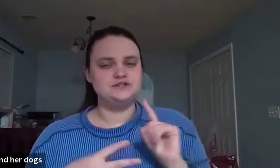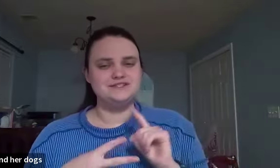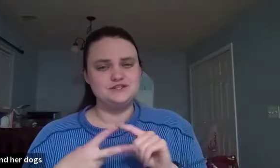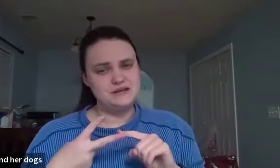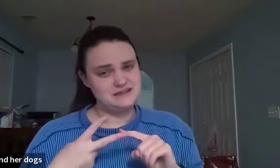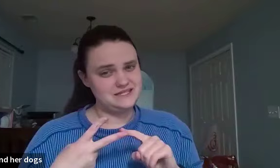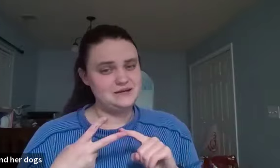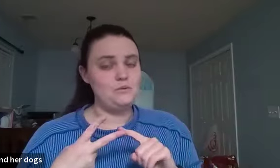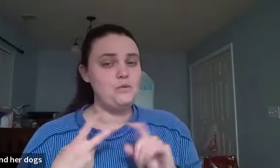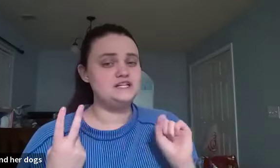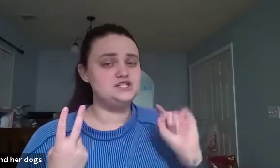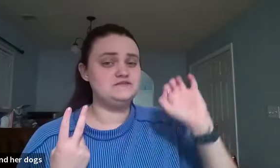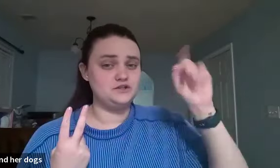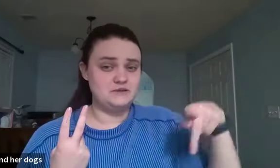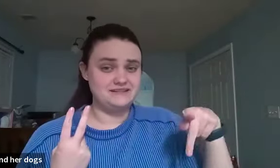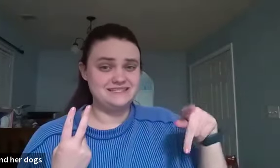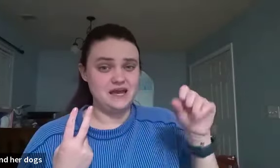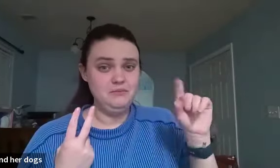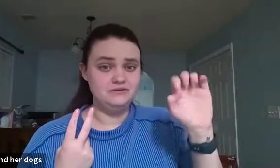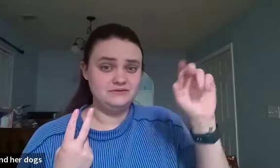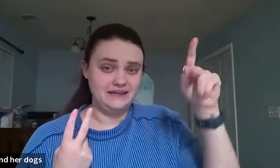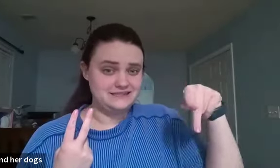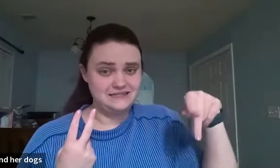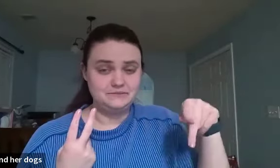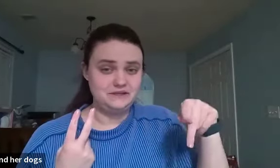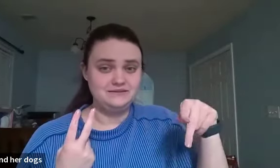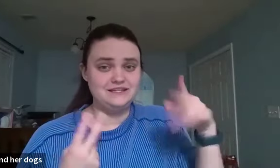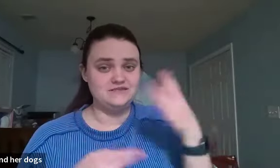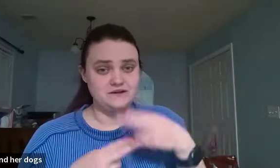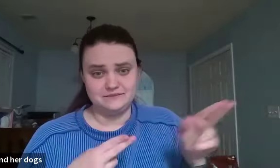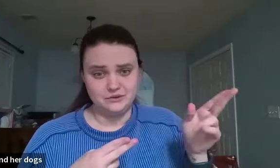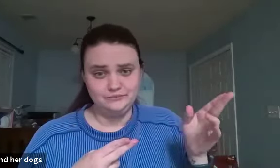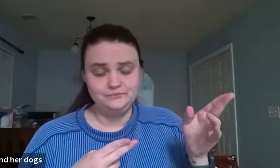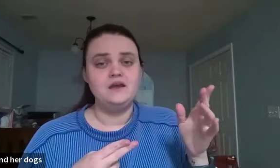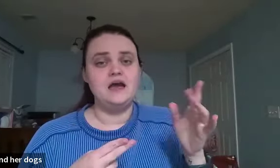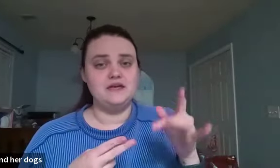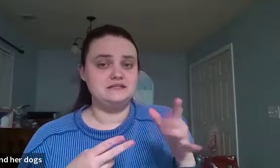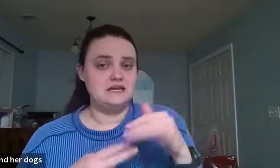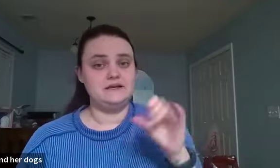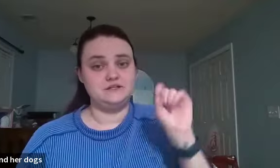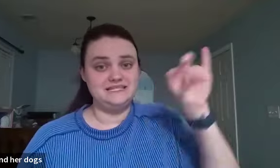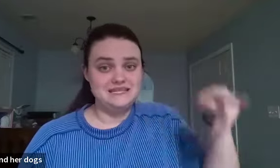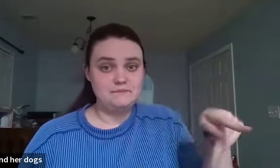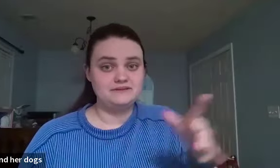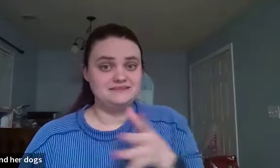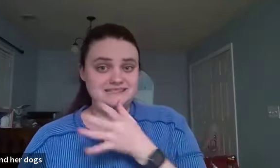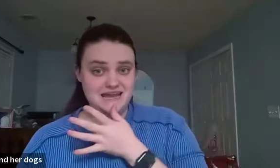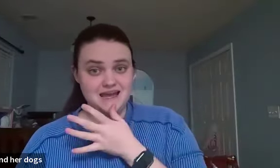are two ways I've seen it. One is just finger spelling step, like STEP. It's very simple. And then saying like, so my step